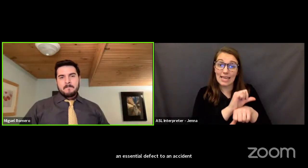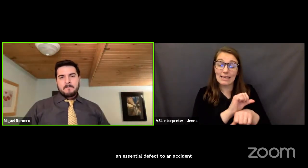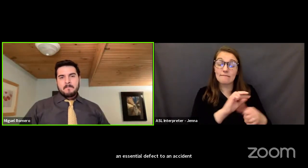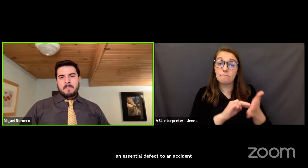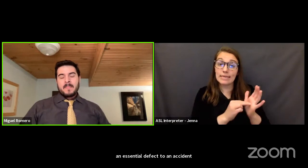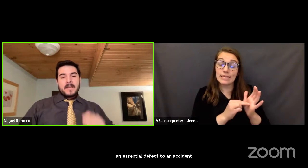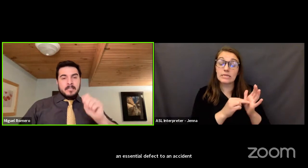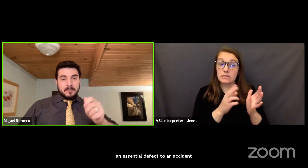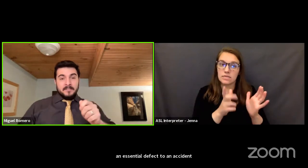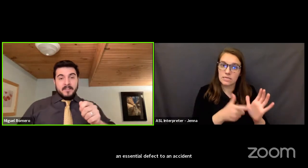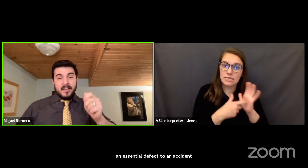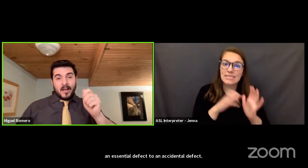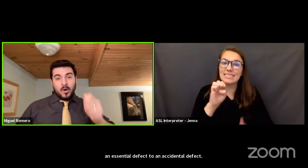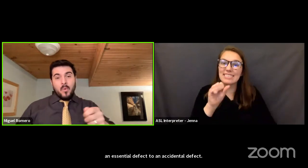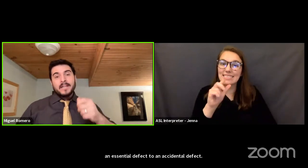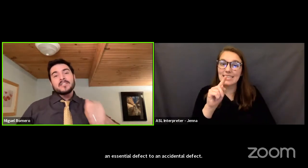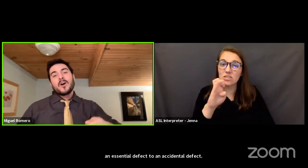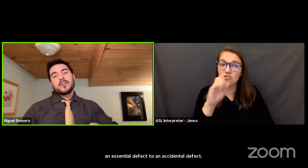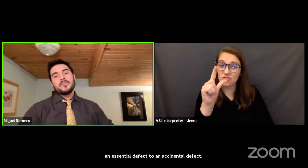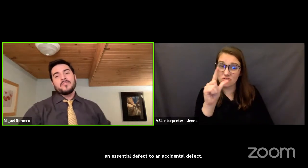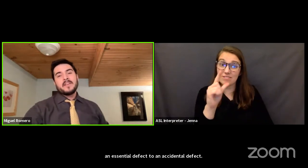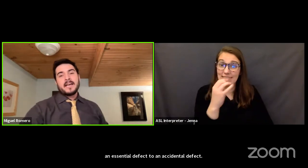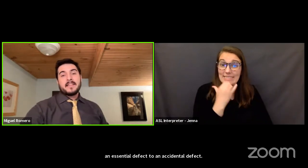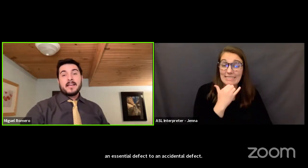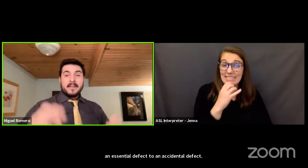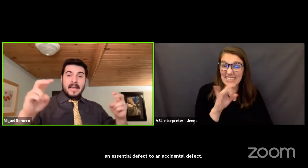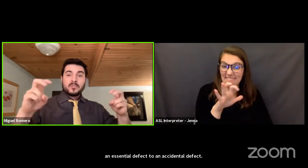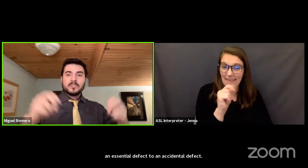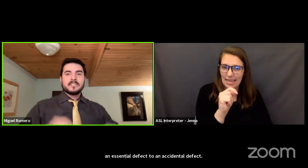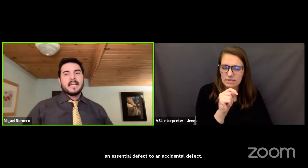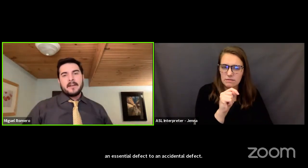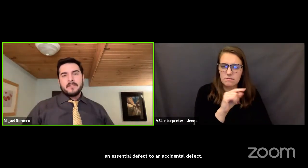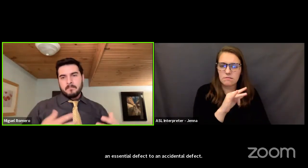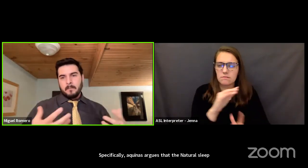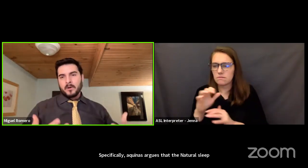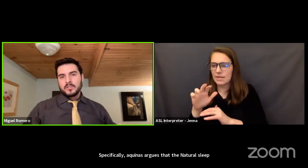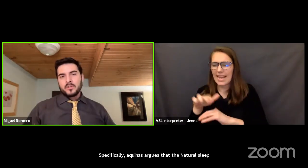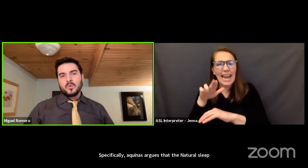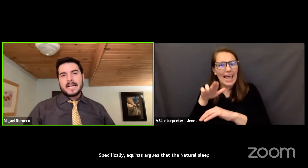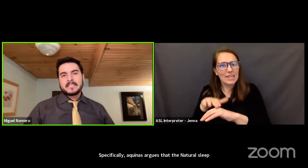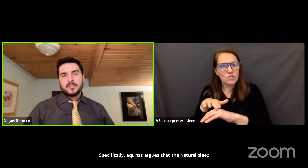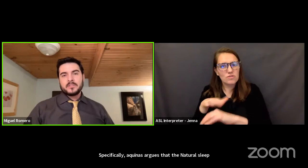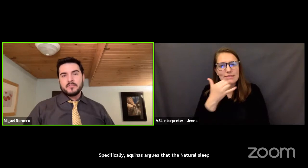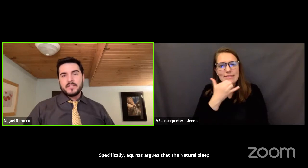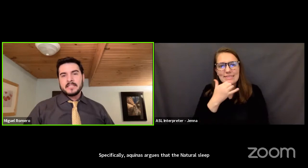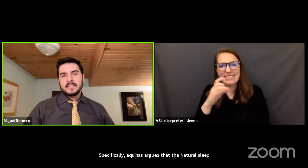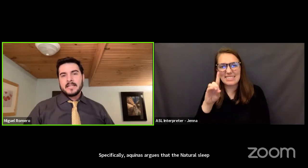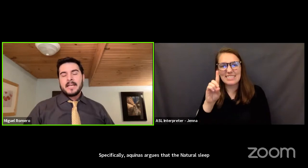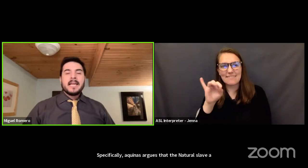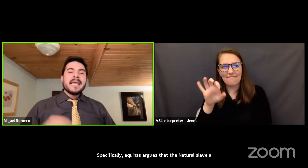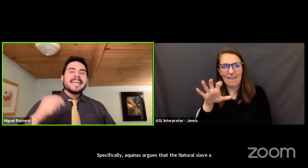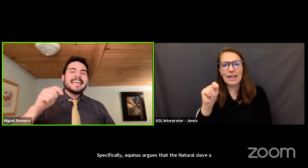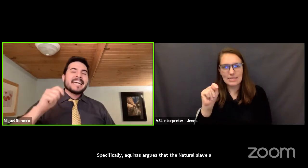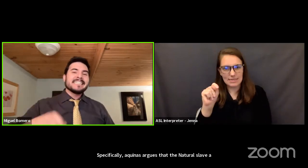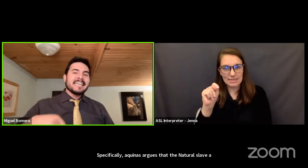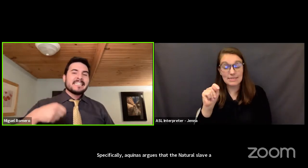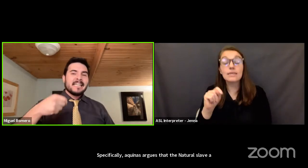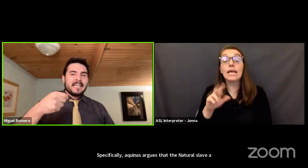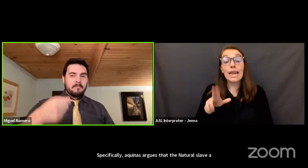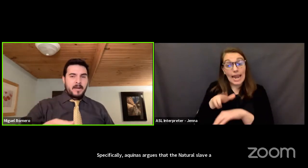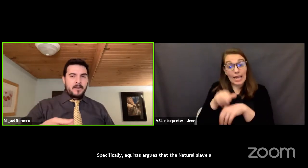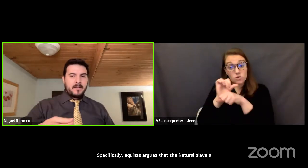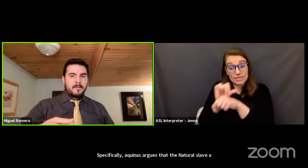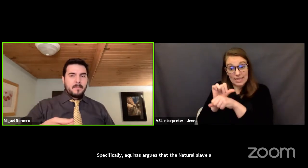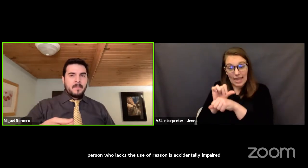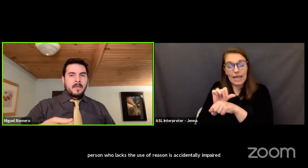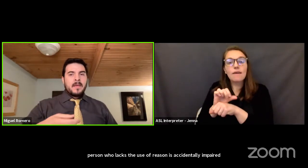defect. Specifically, Aquinas argues that the natural slave, a person who lacks the use of reason, is